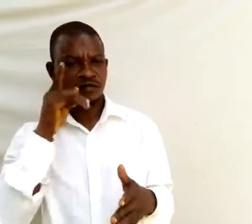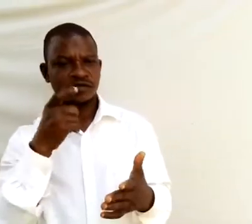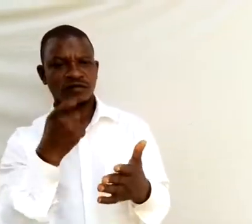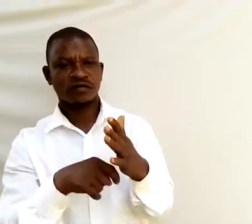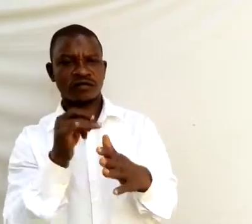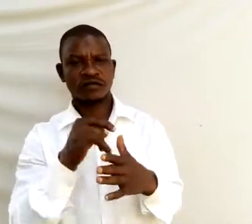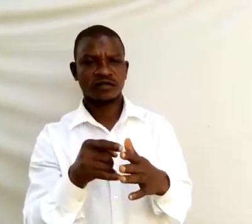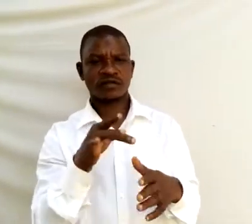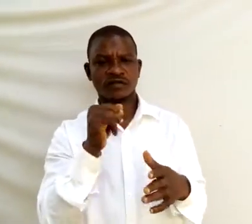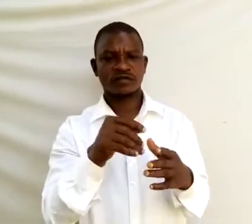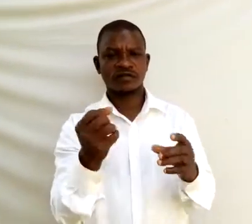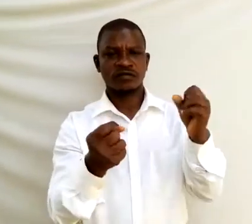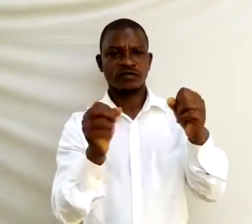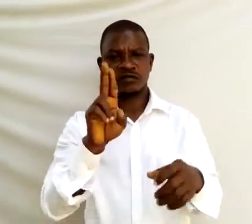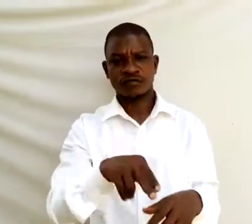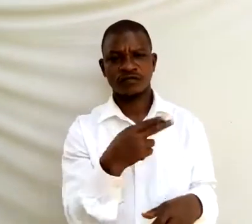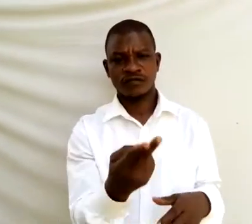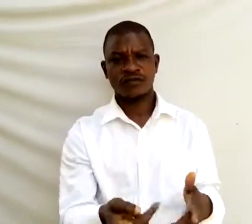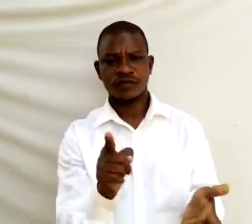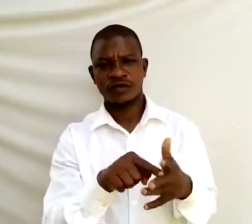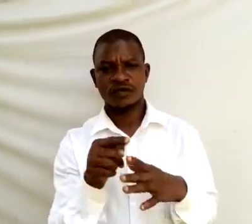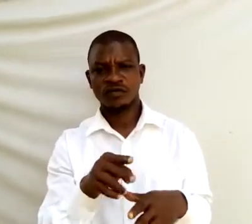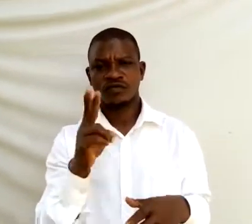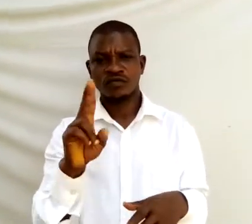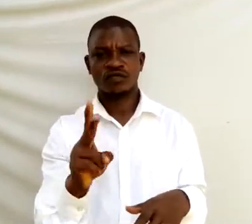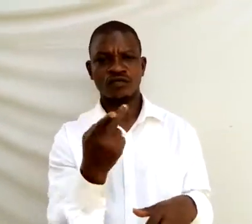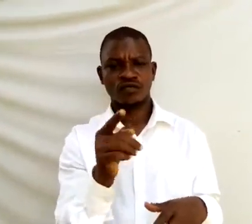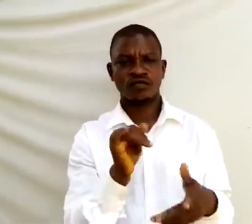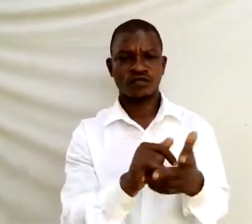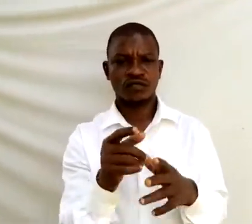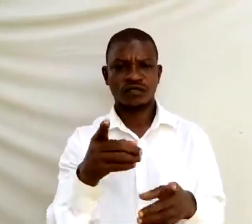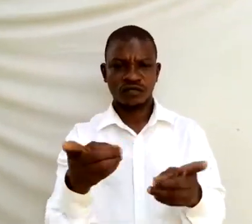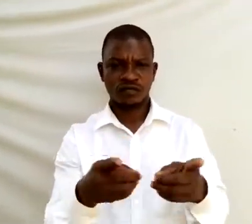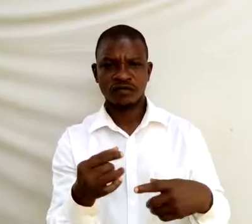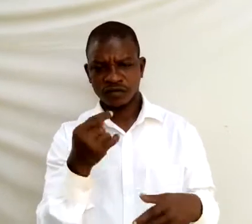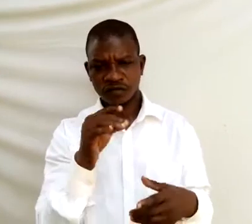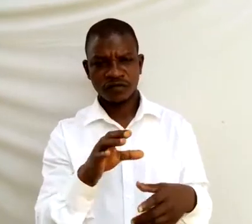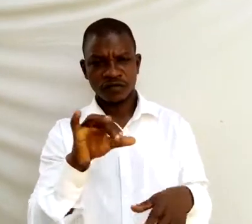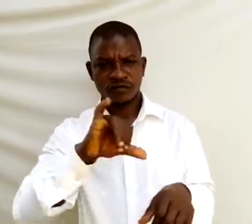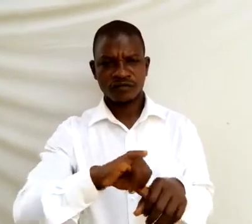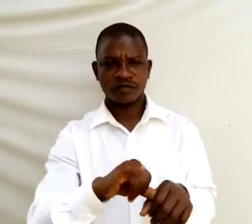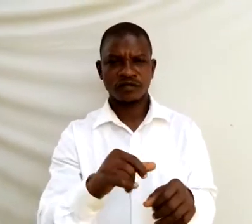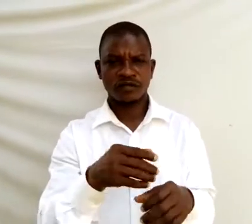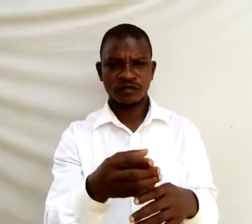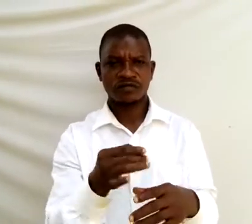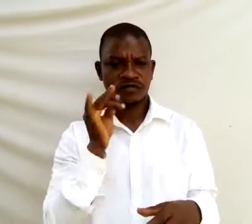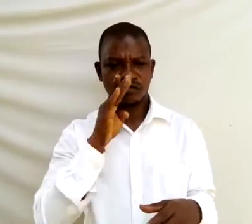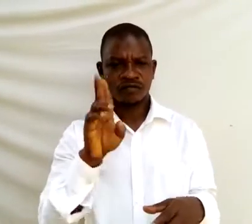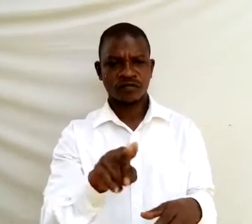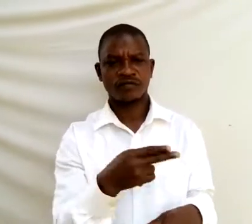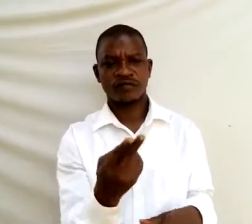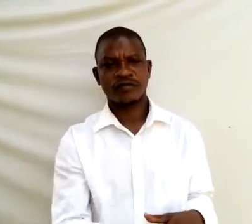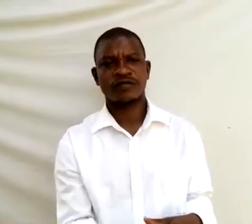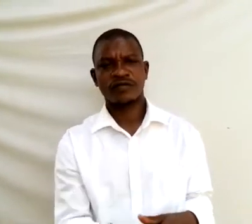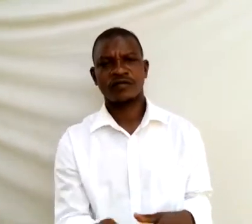for cars to fall. 2. The demand for petrol consumption will fall. This can